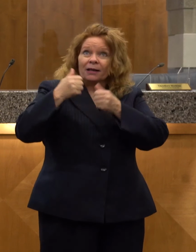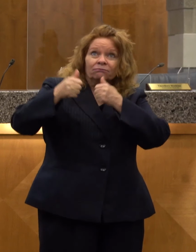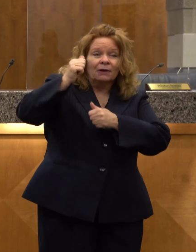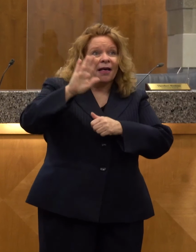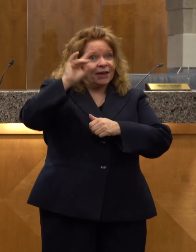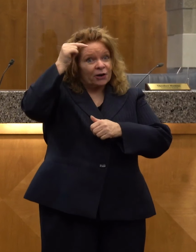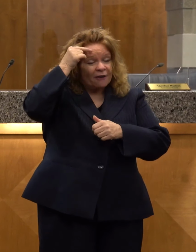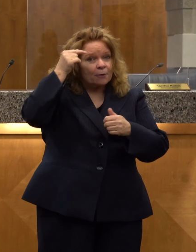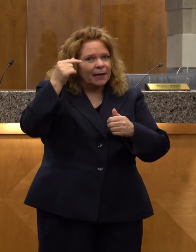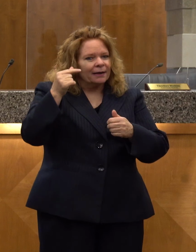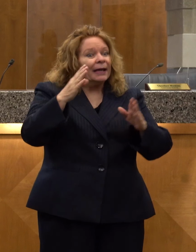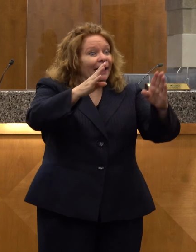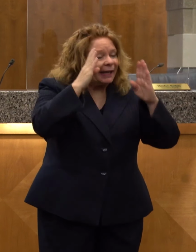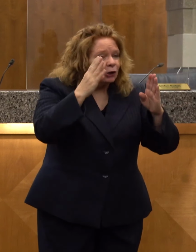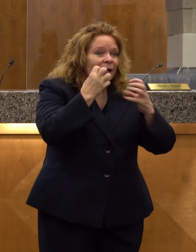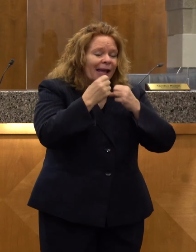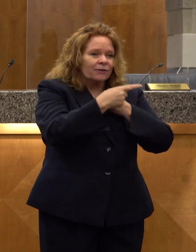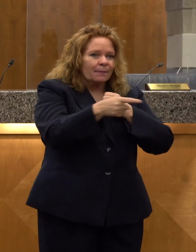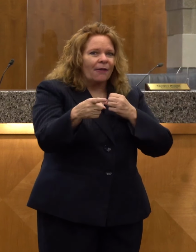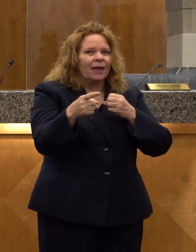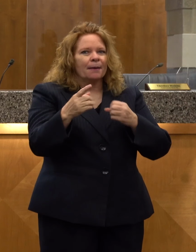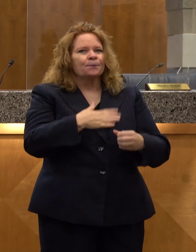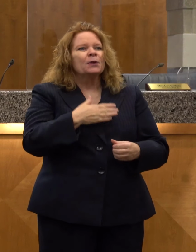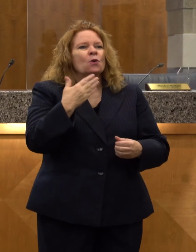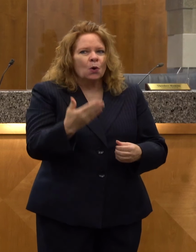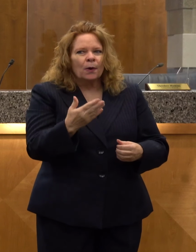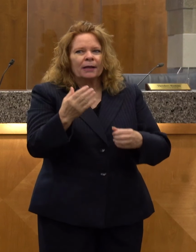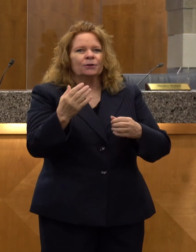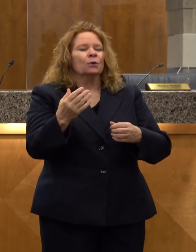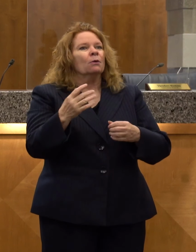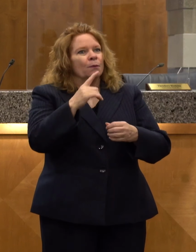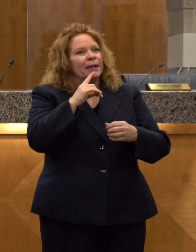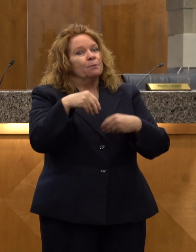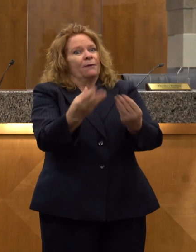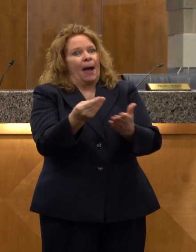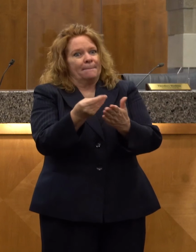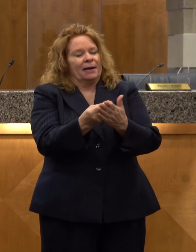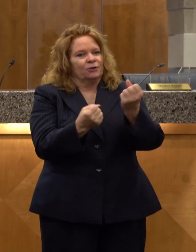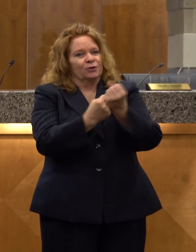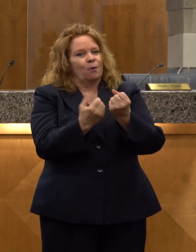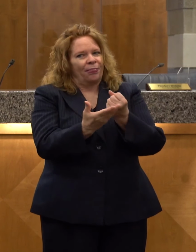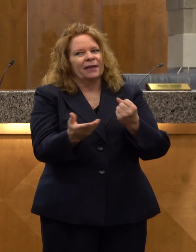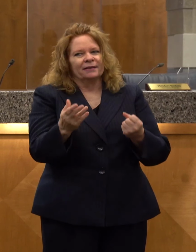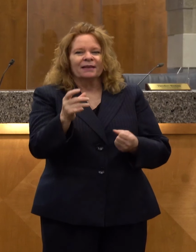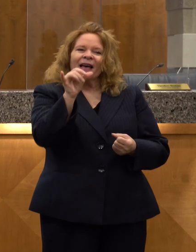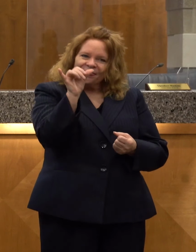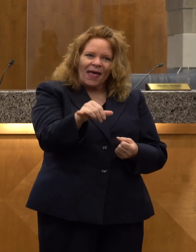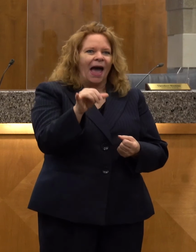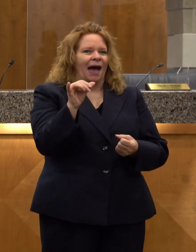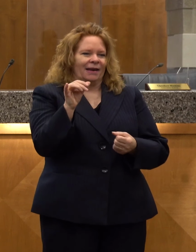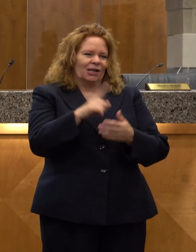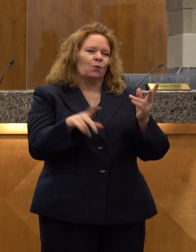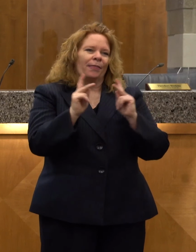government hears them, cares about them, and we're willing to put literally our money where our mouth is, I think that is what